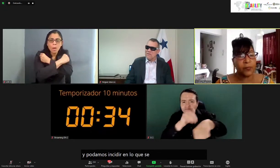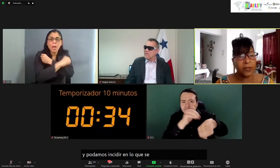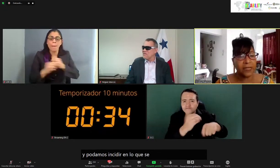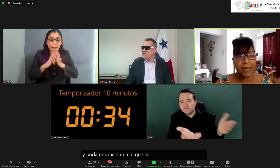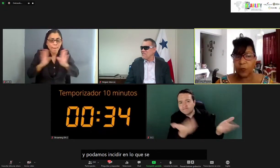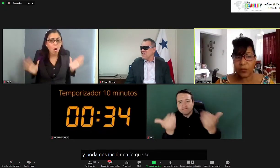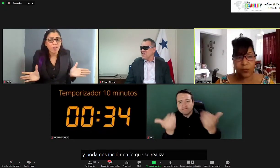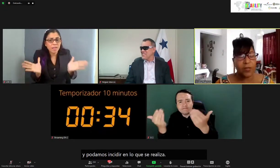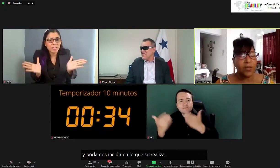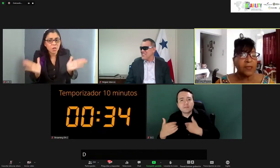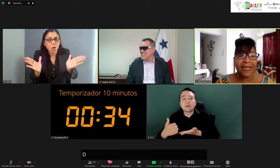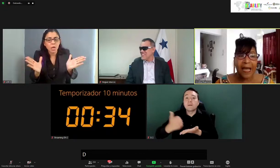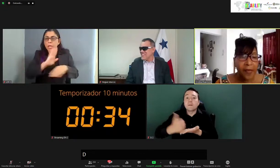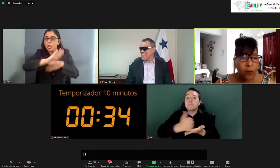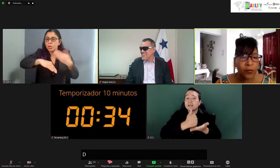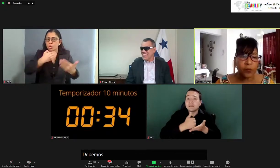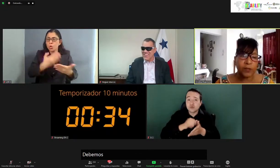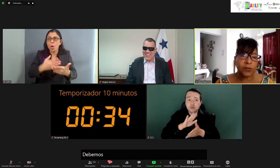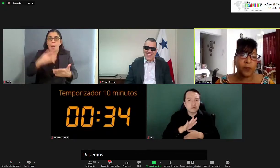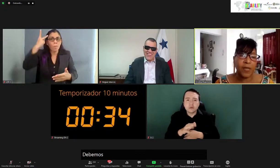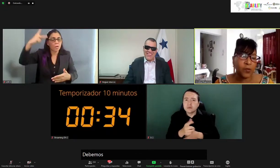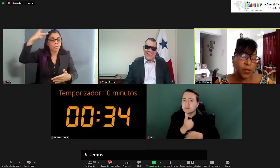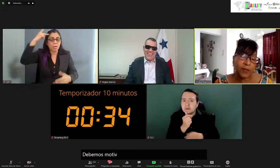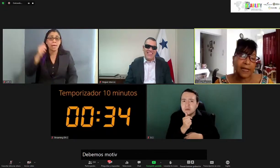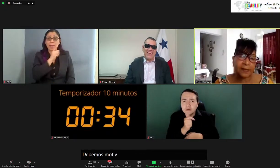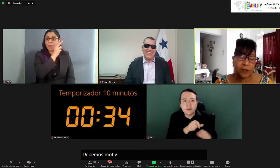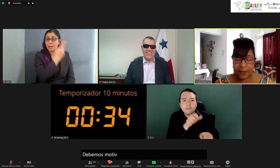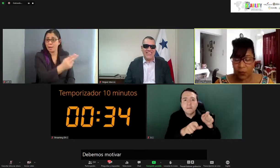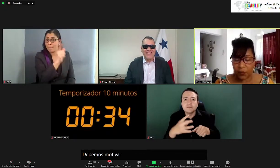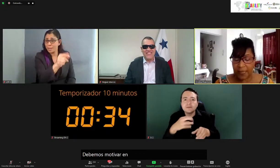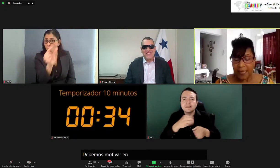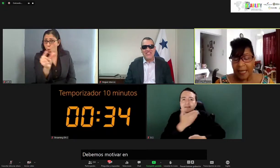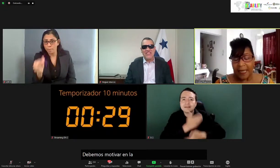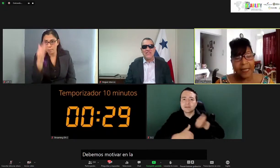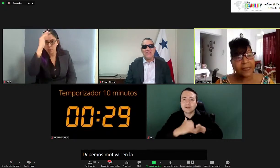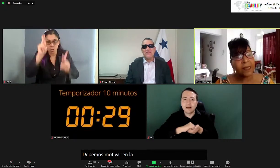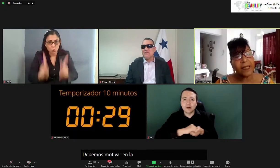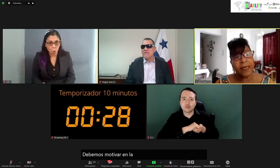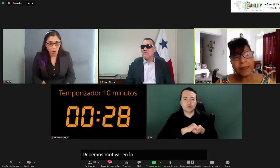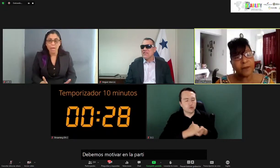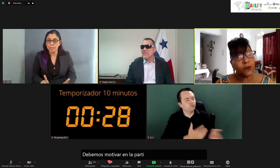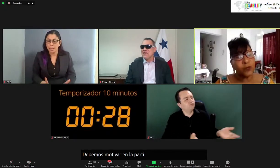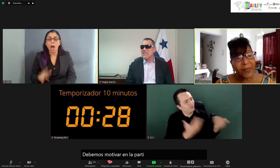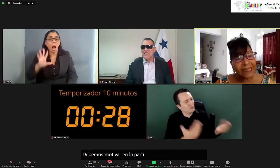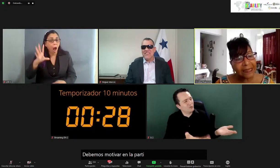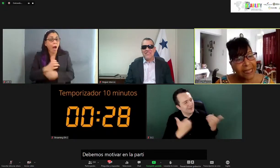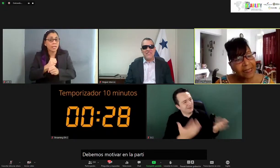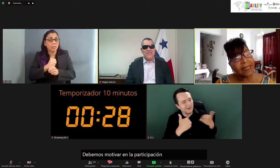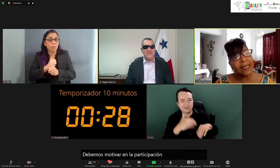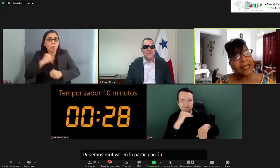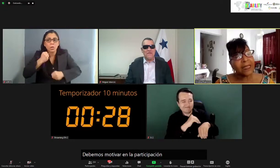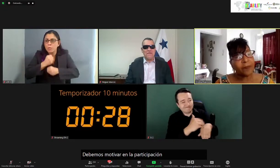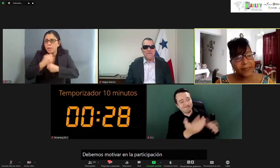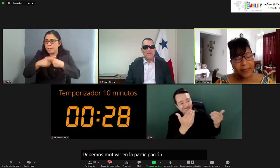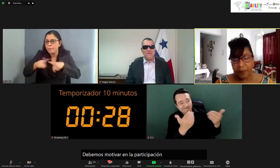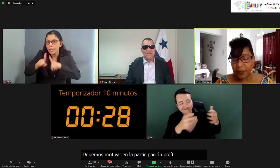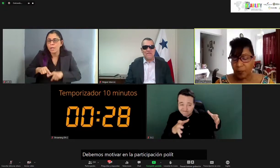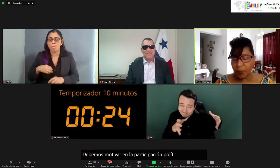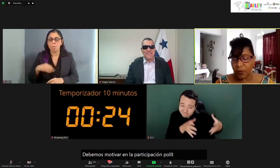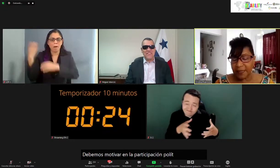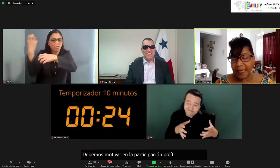and motivate the political participation of each one of our members in our associations it is